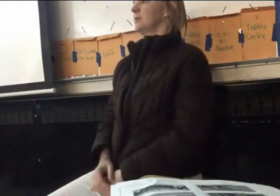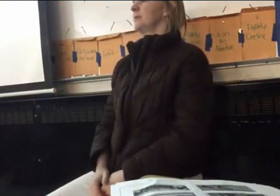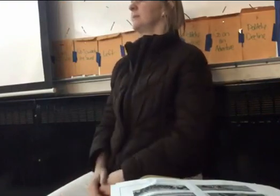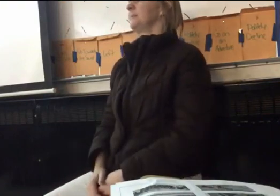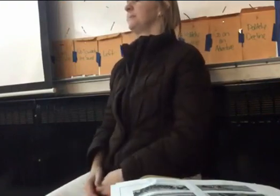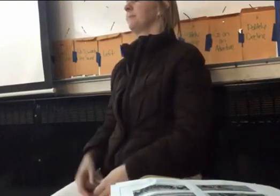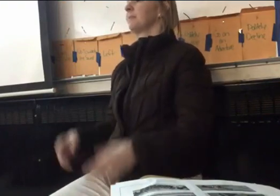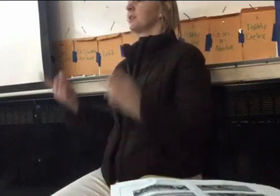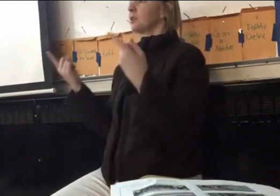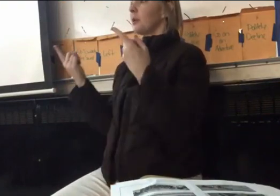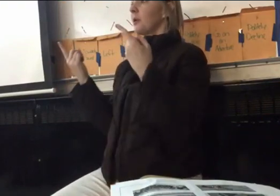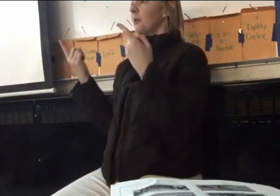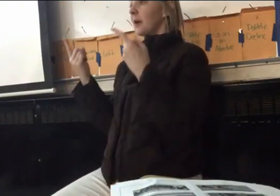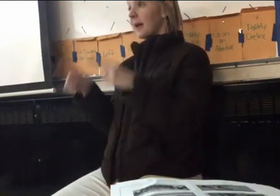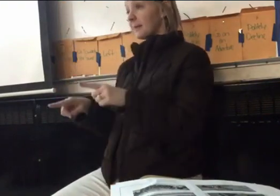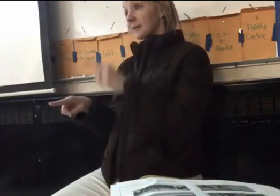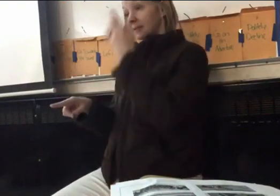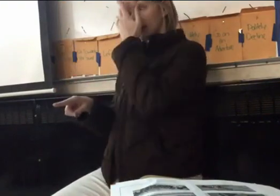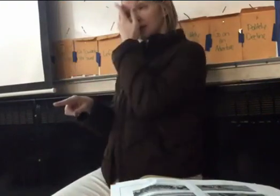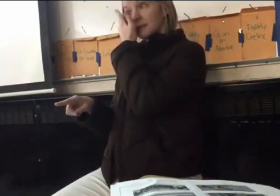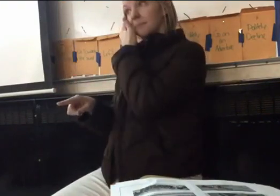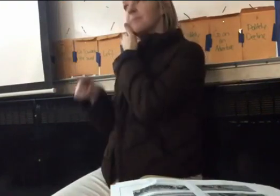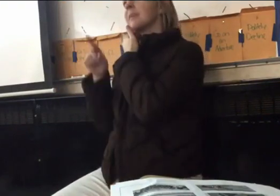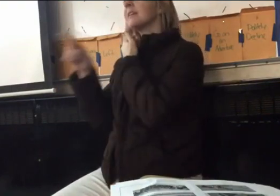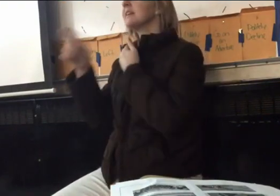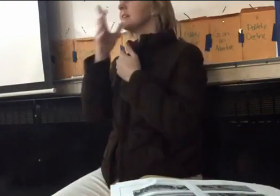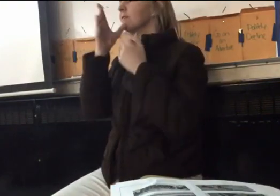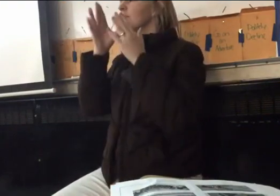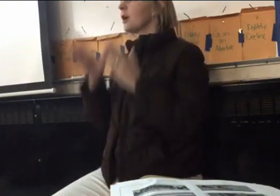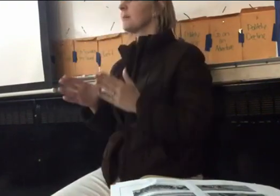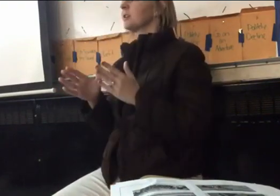Now what happens is that these farmers are going